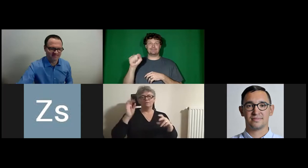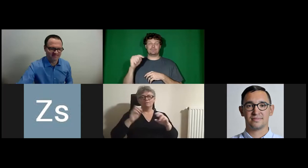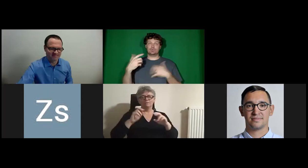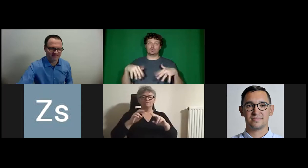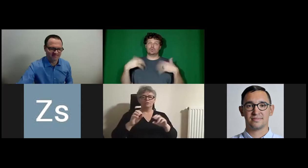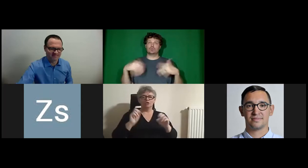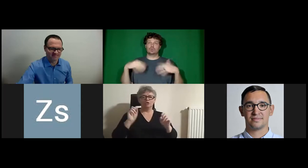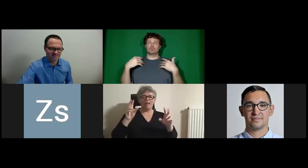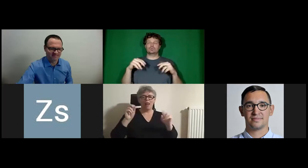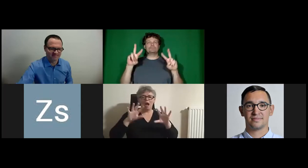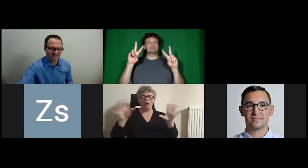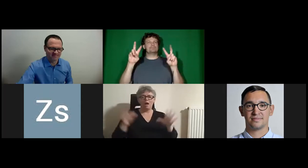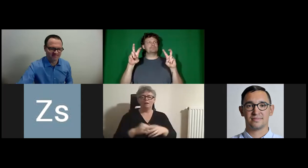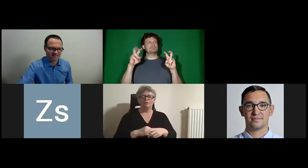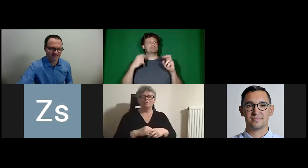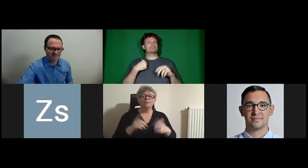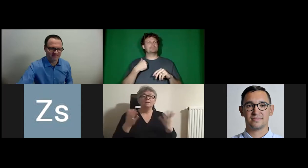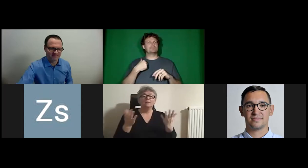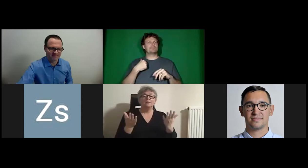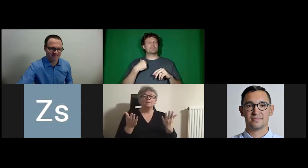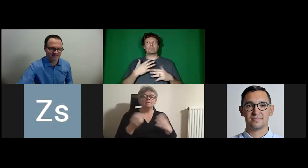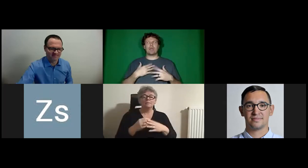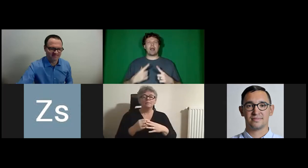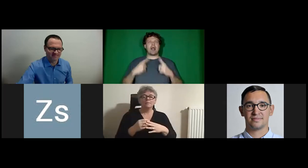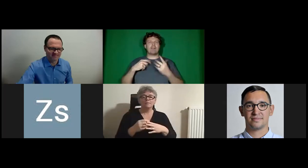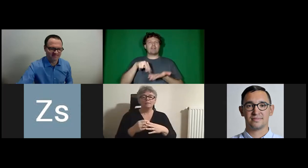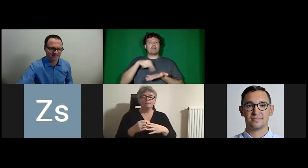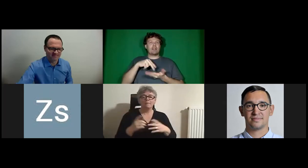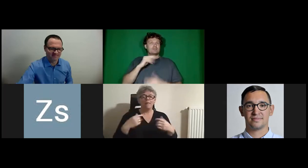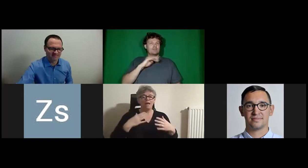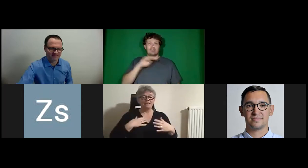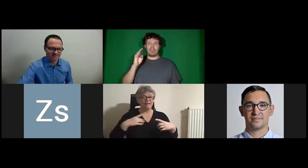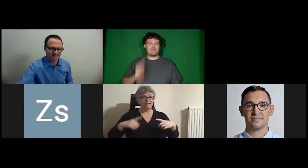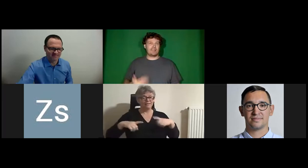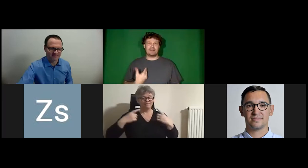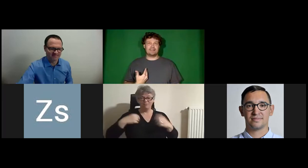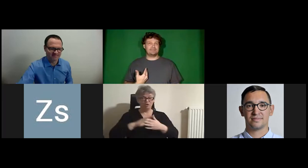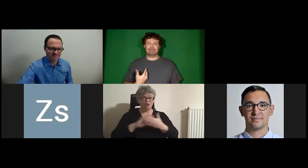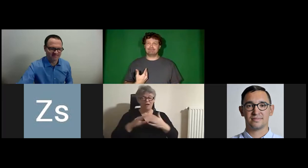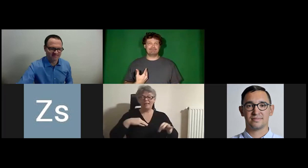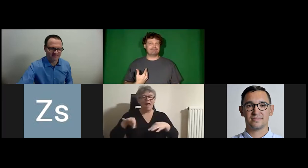regarding my basketball career. I want to move on to my show career.